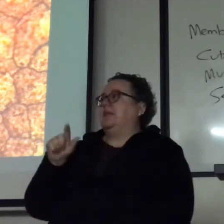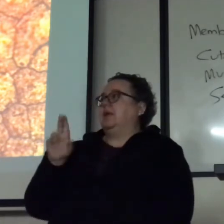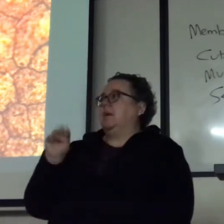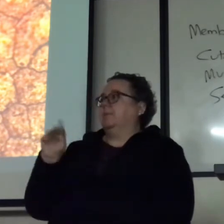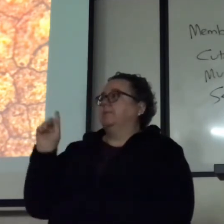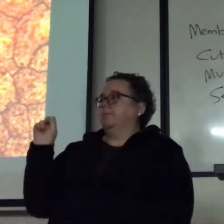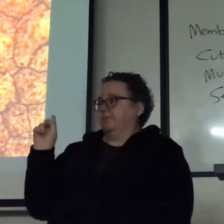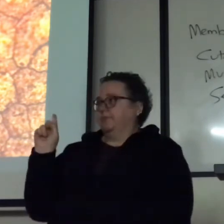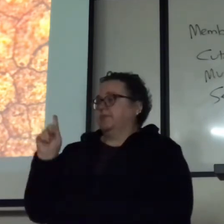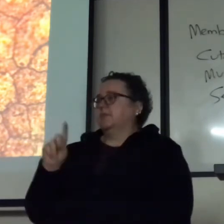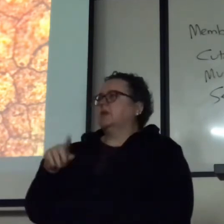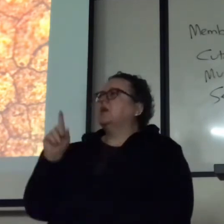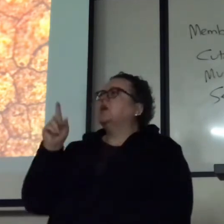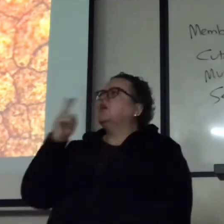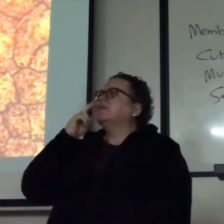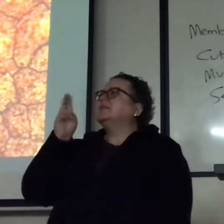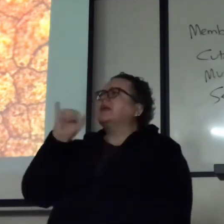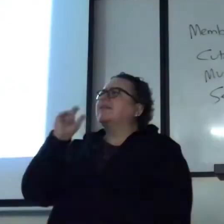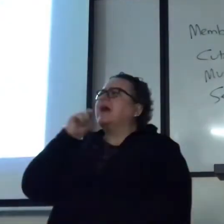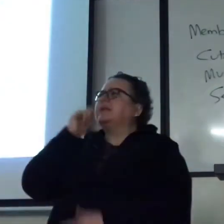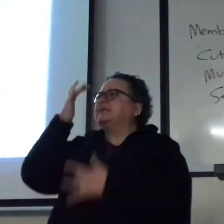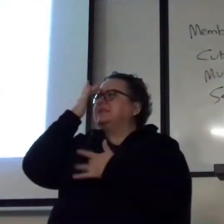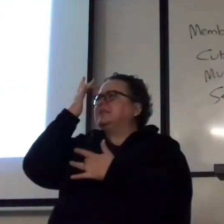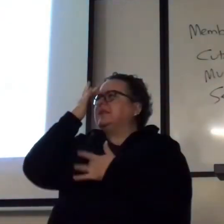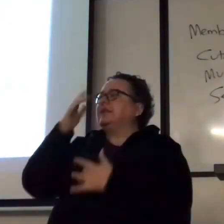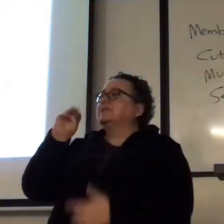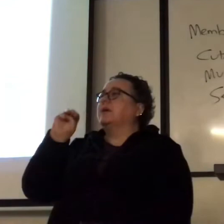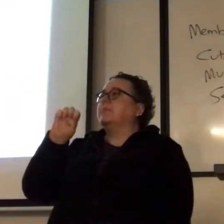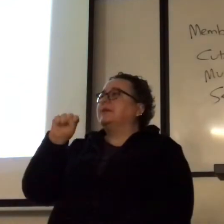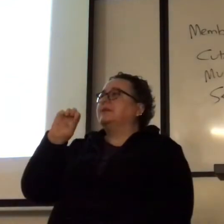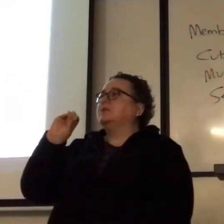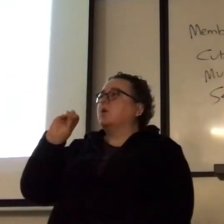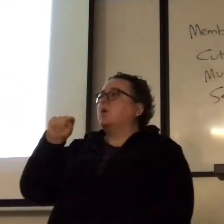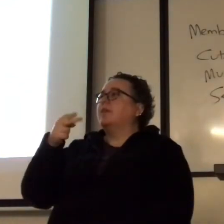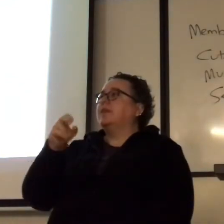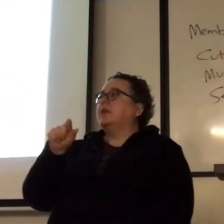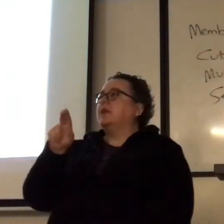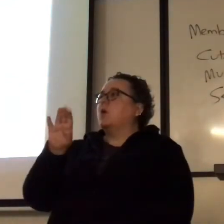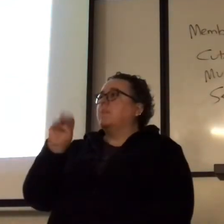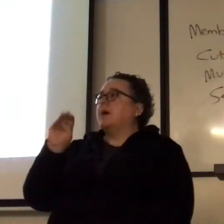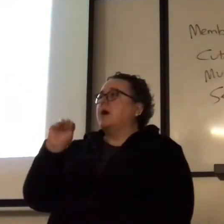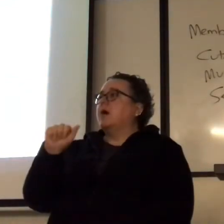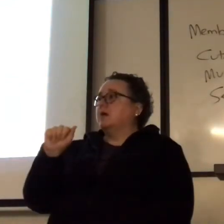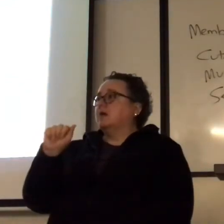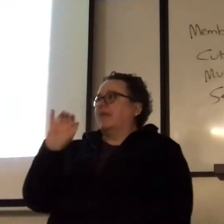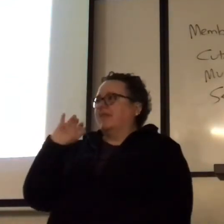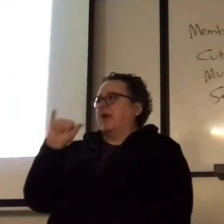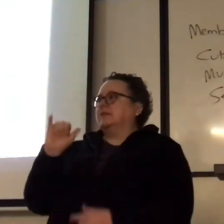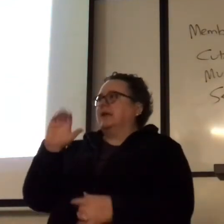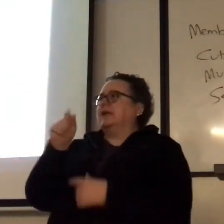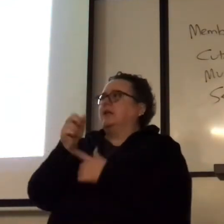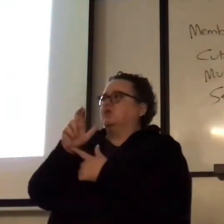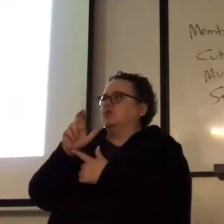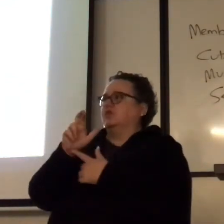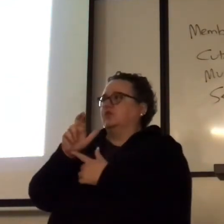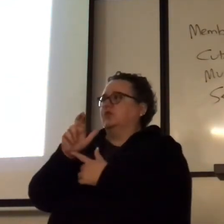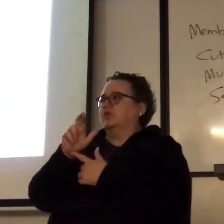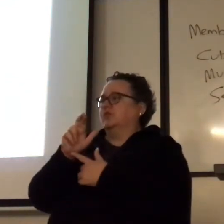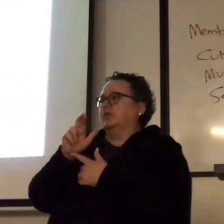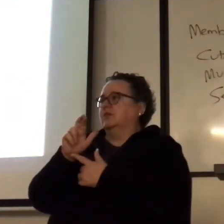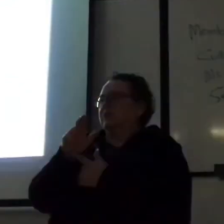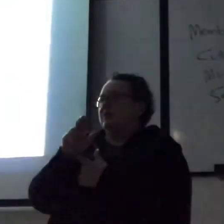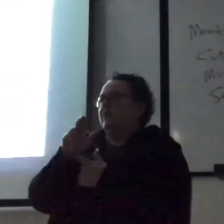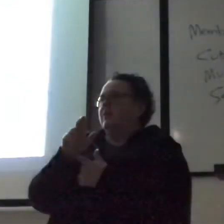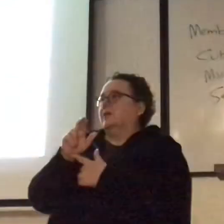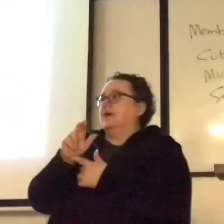Heard of mesothelioma? Well, that's a cancer of the pleura. So I've heard that